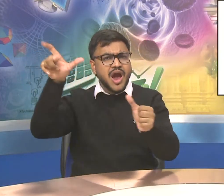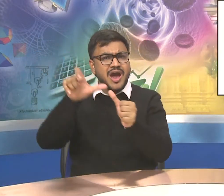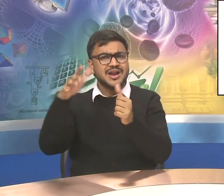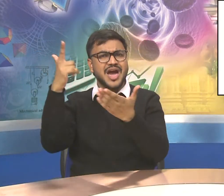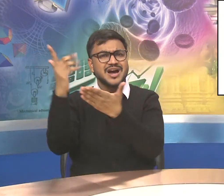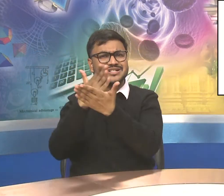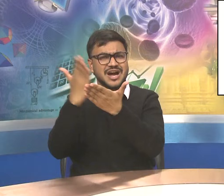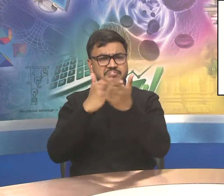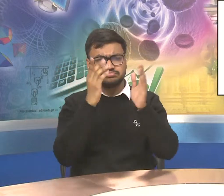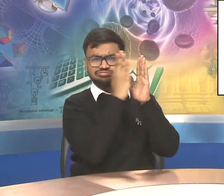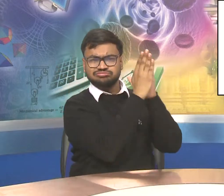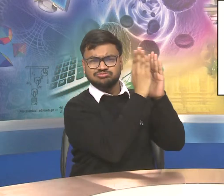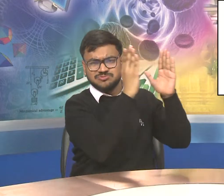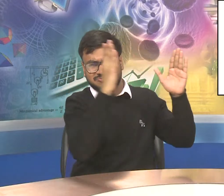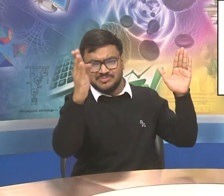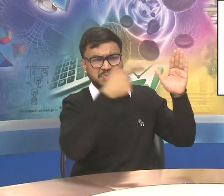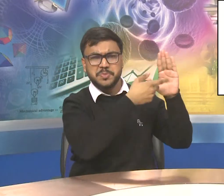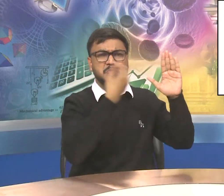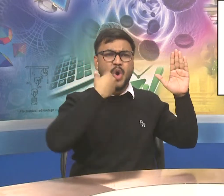take correct decisions,